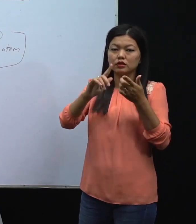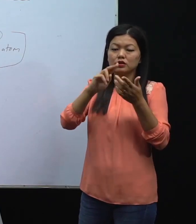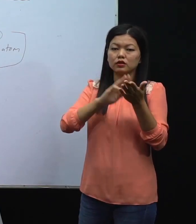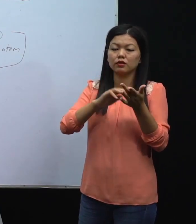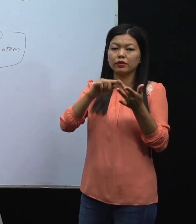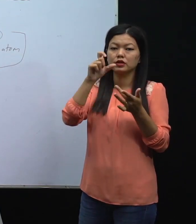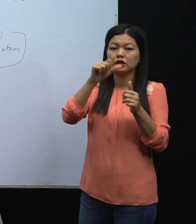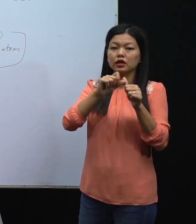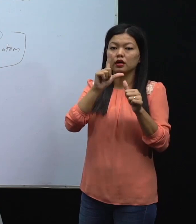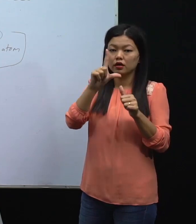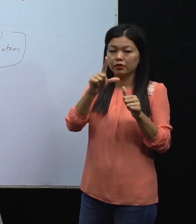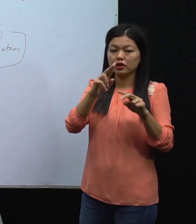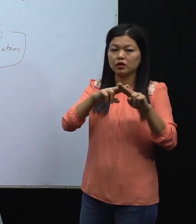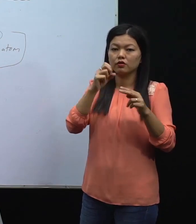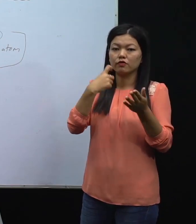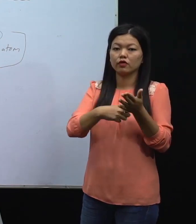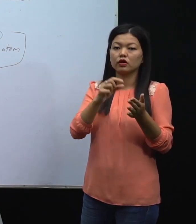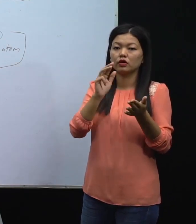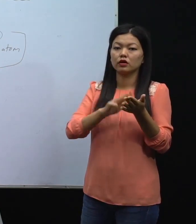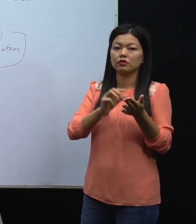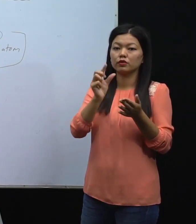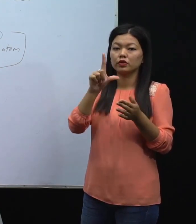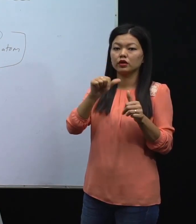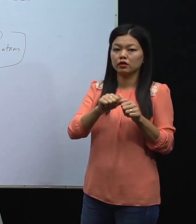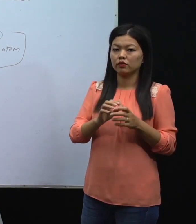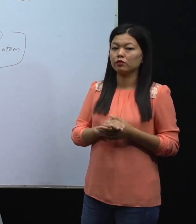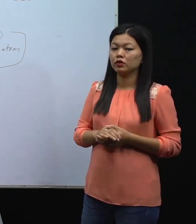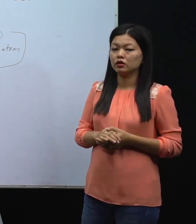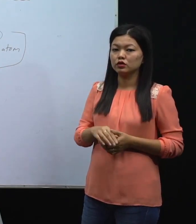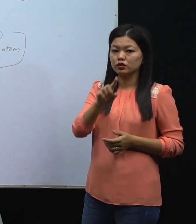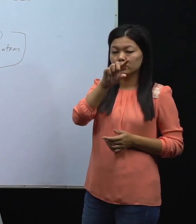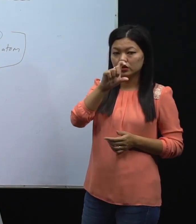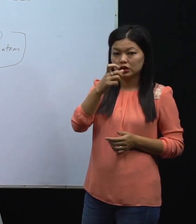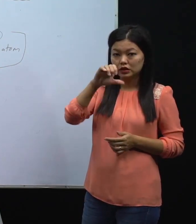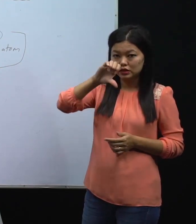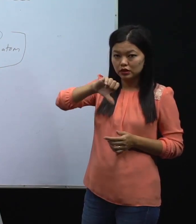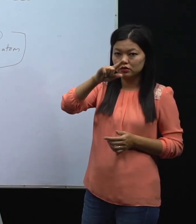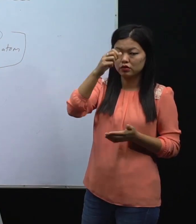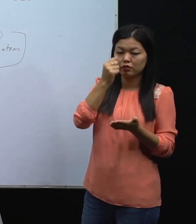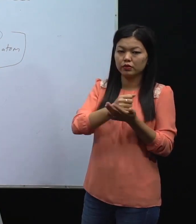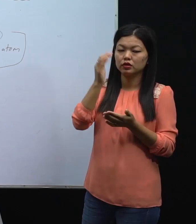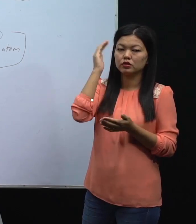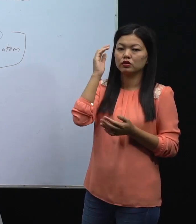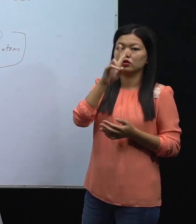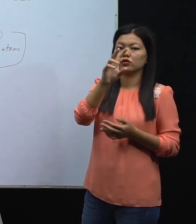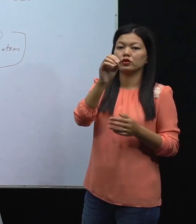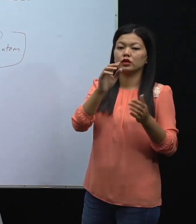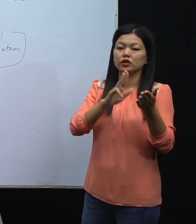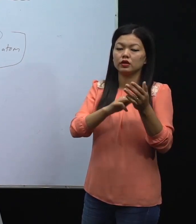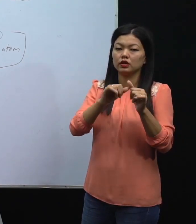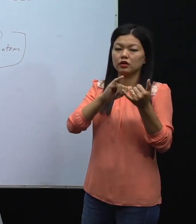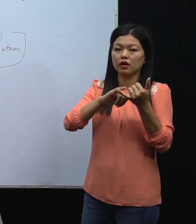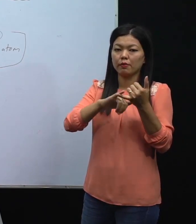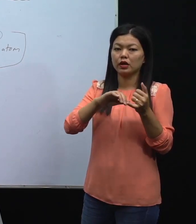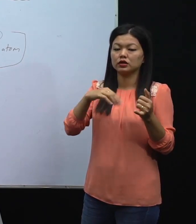their molecular mass in general. For a class 9 standard, at least you should be able to write the mass of 20